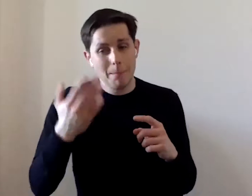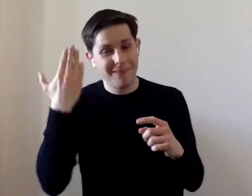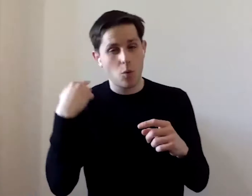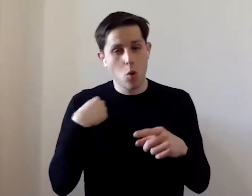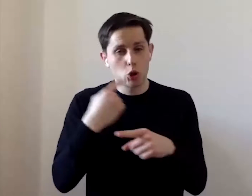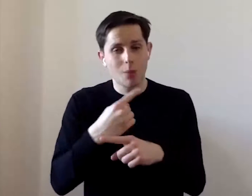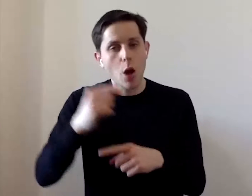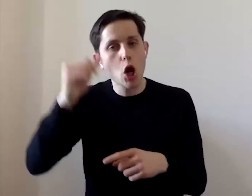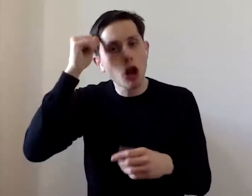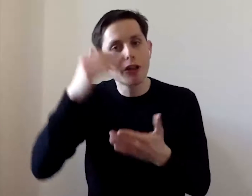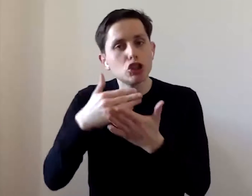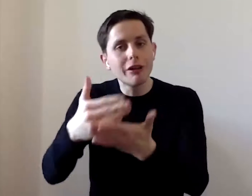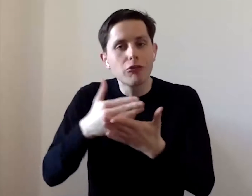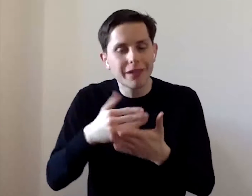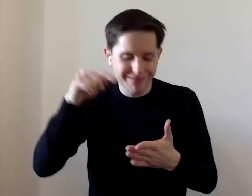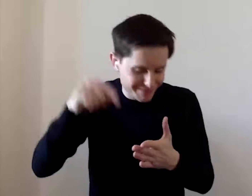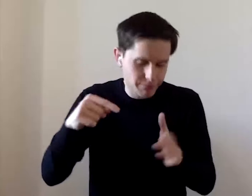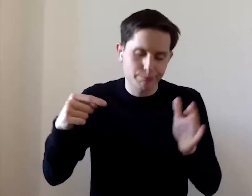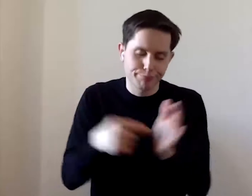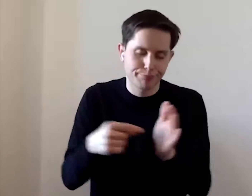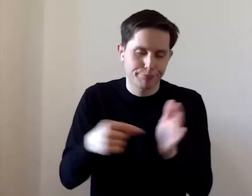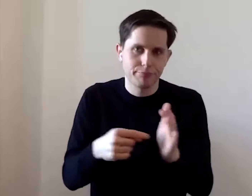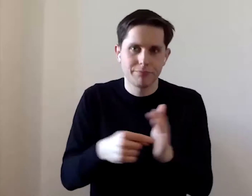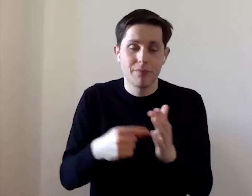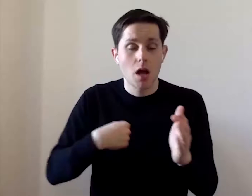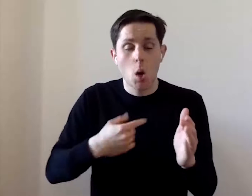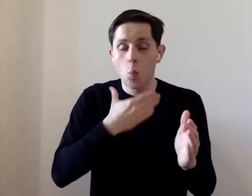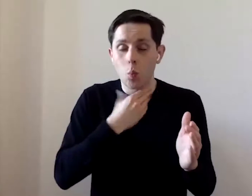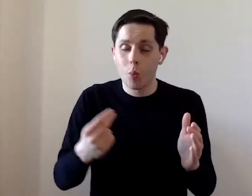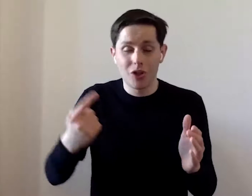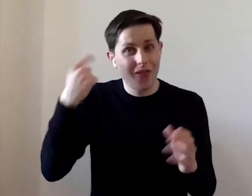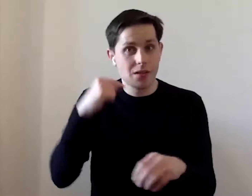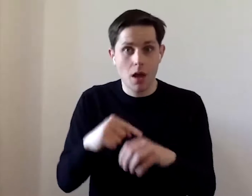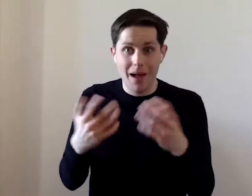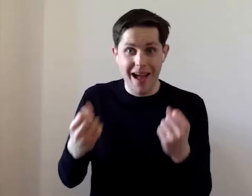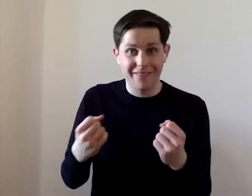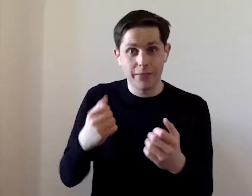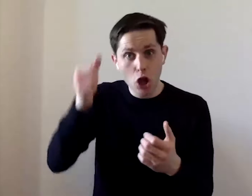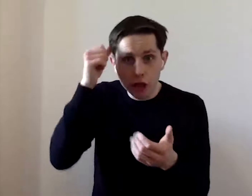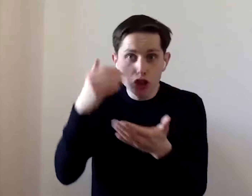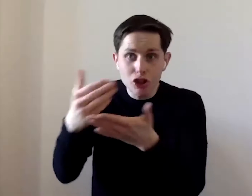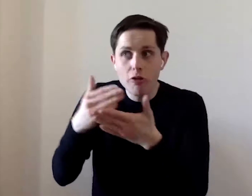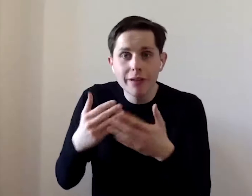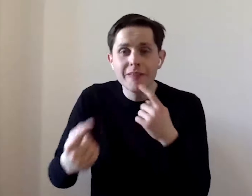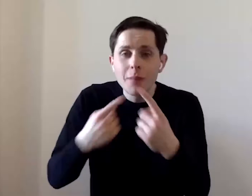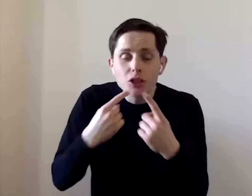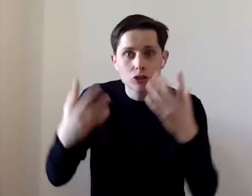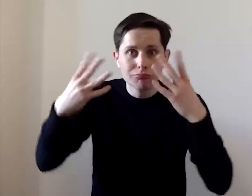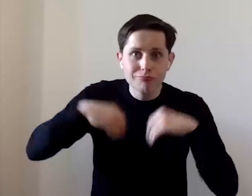I think kind of what I was talking about earlier with having a way of knowledge sharing is something that I really wished I'd